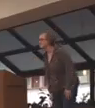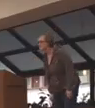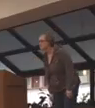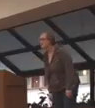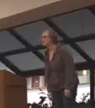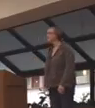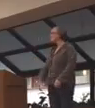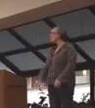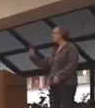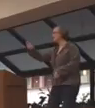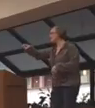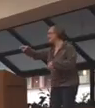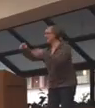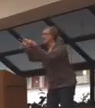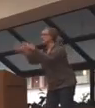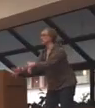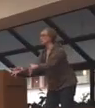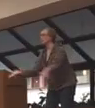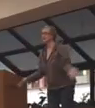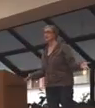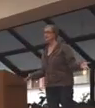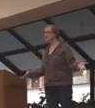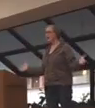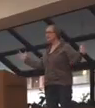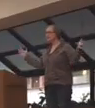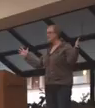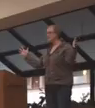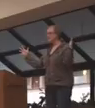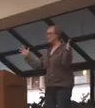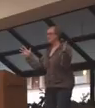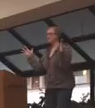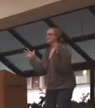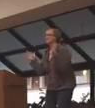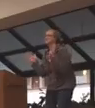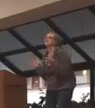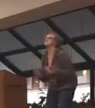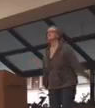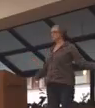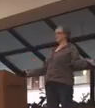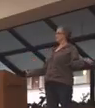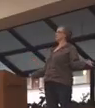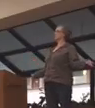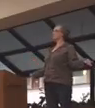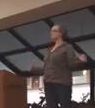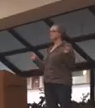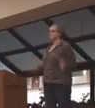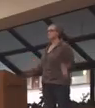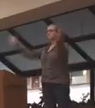And some individuals have completely left the field. But we need interpreters, and our pool is